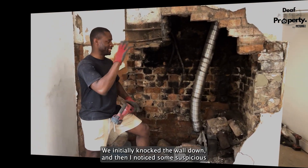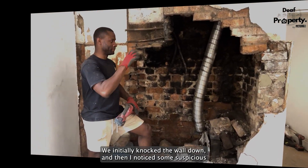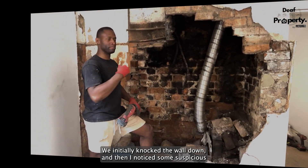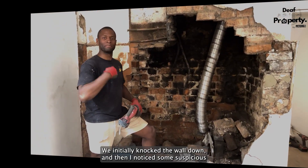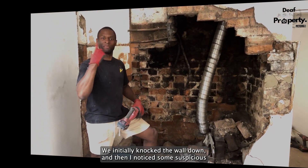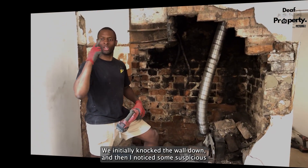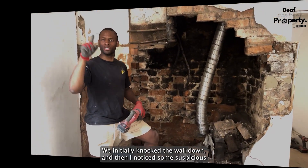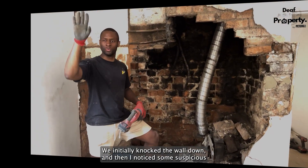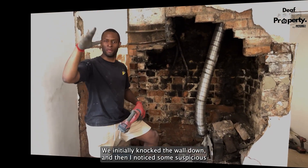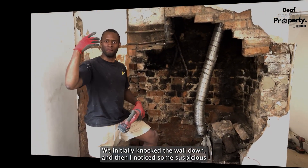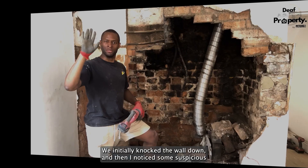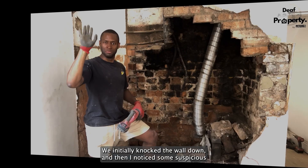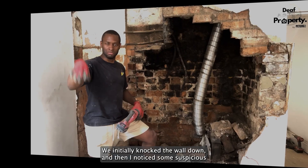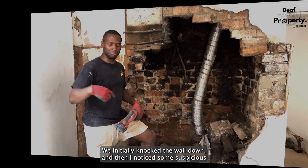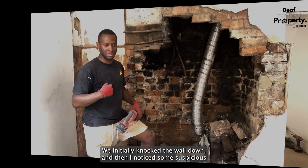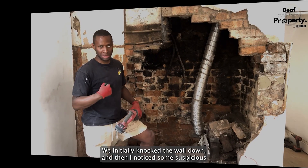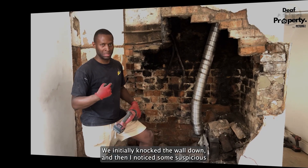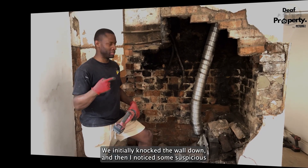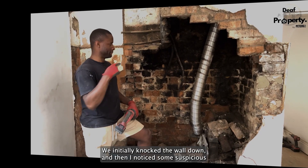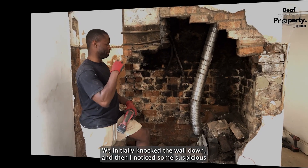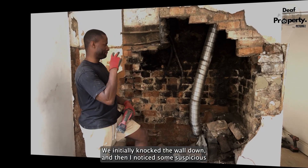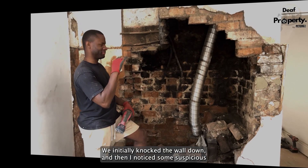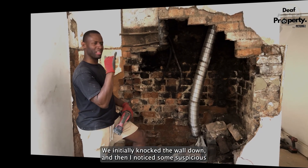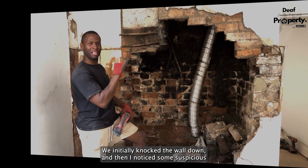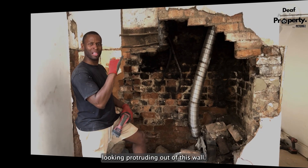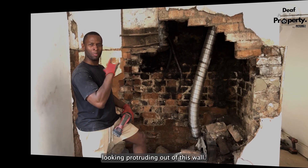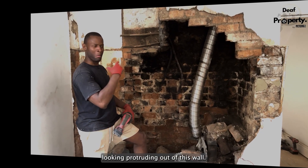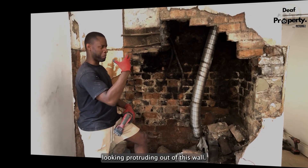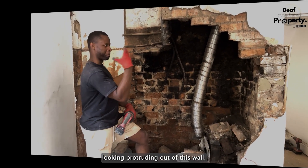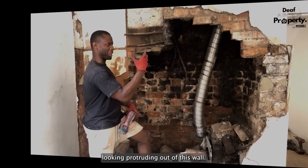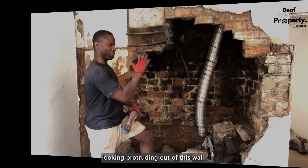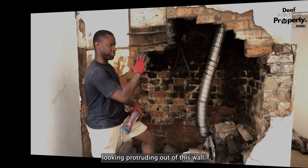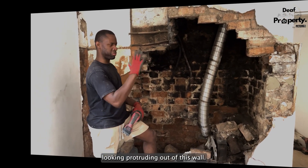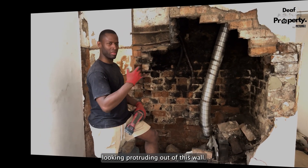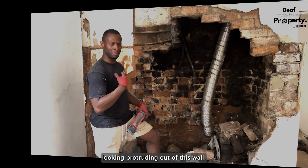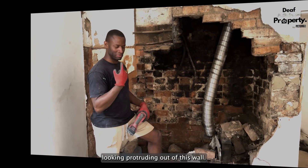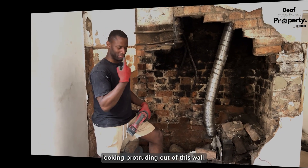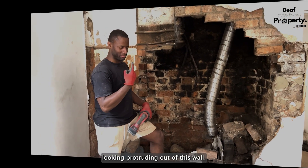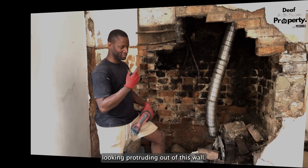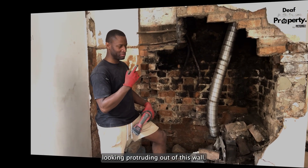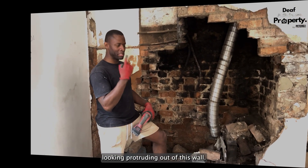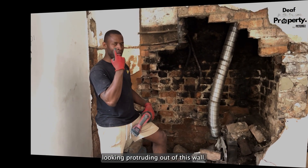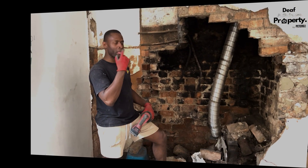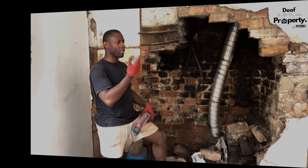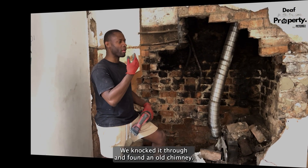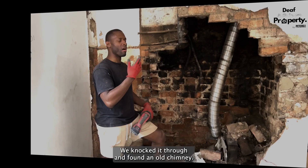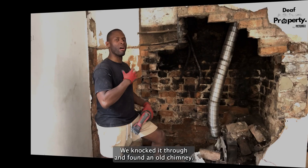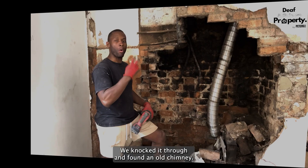We initially knocked the wall down and then I noticed something suspicious looking protruding out of this wall. We knocked